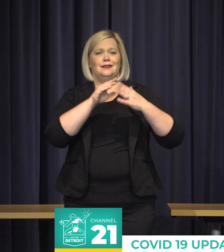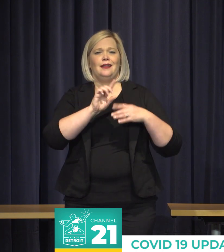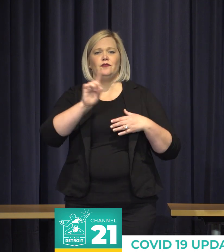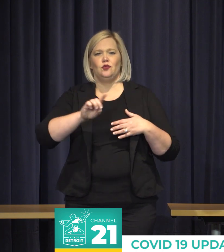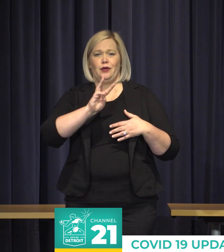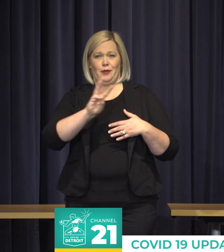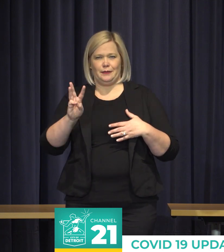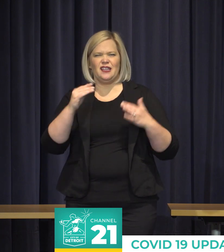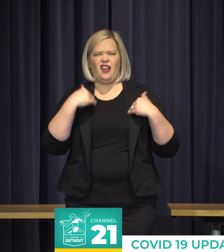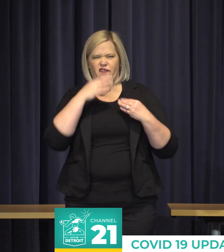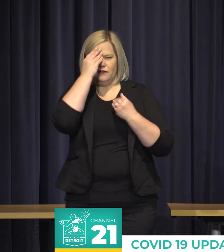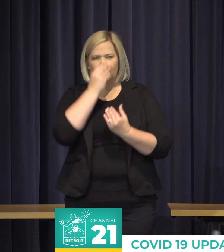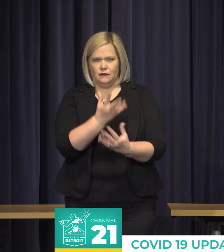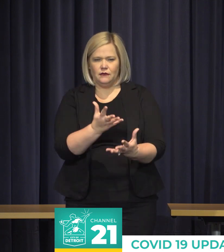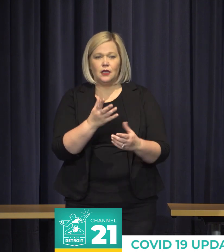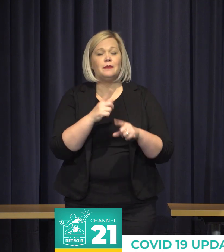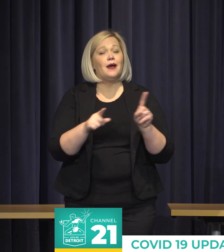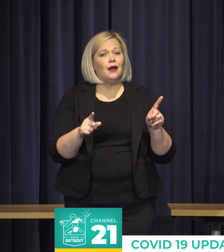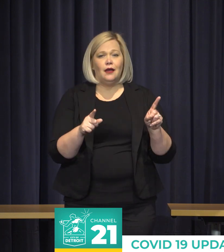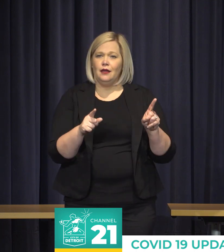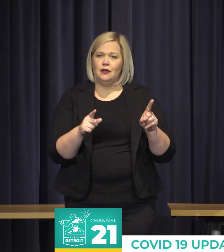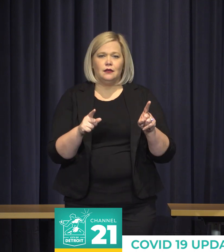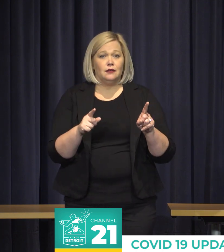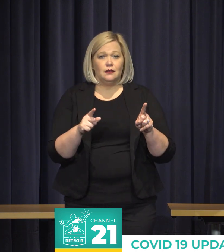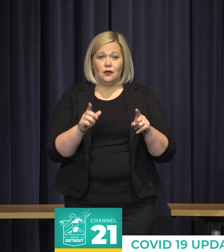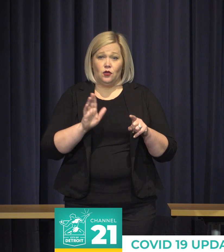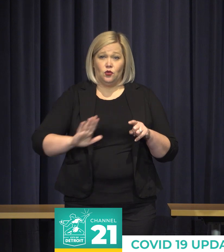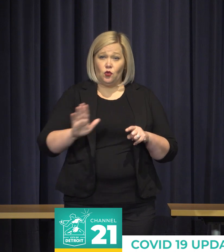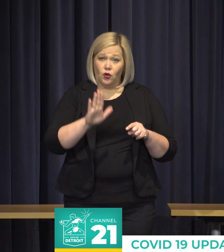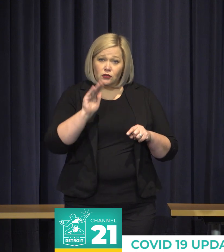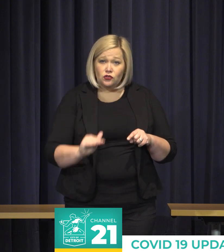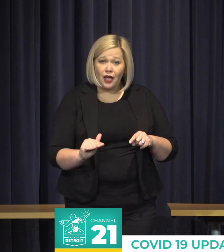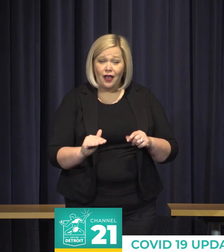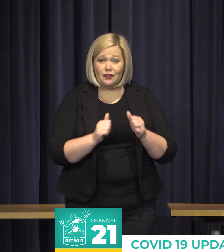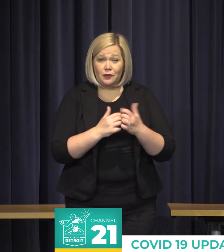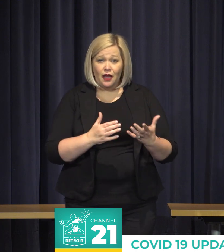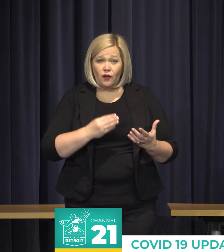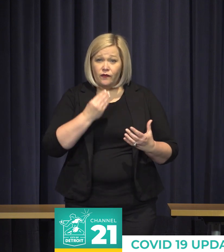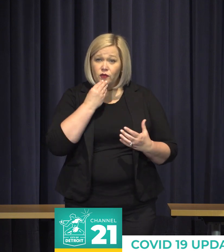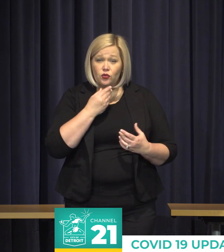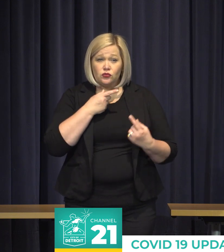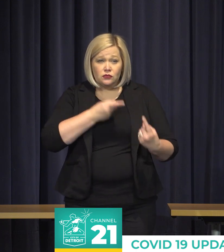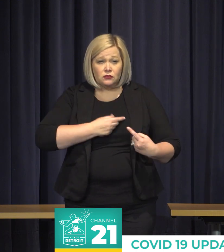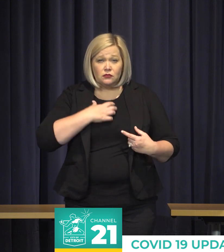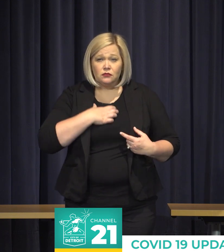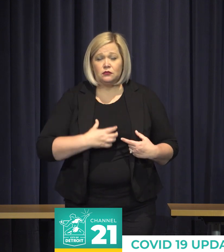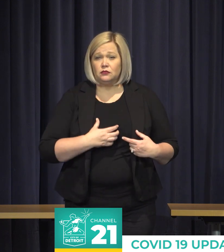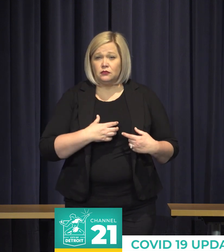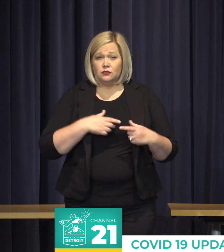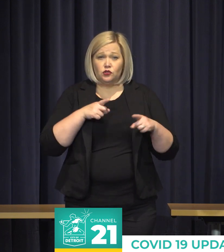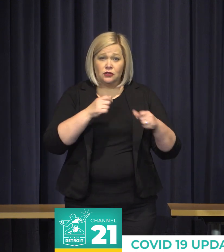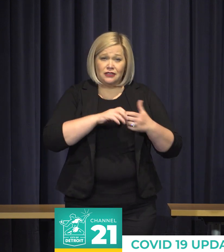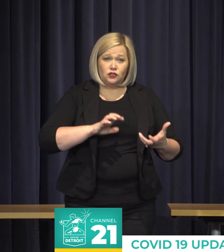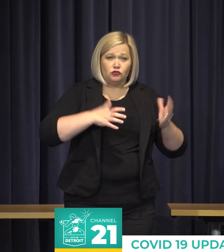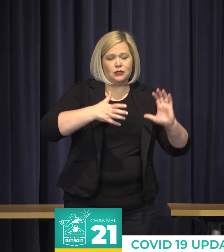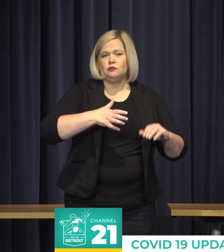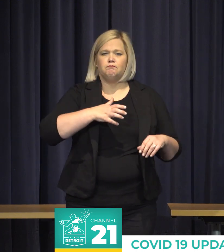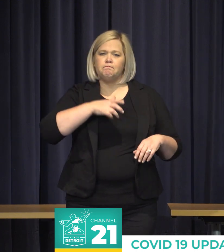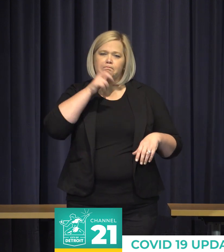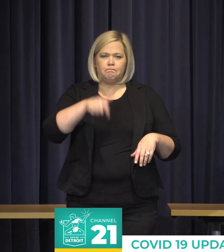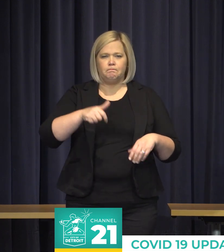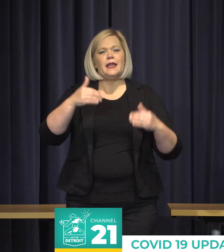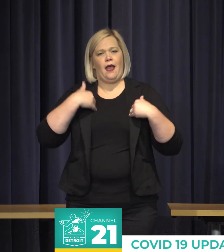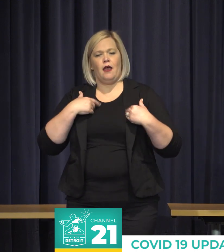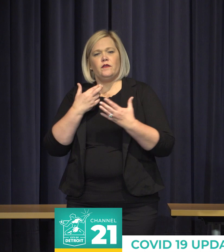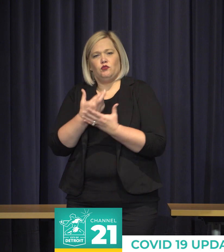website, but there's no reason for any child in this city to be without food during this